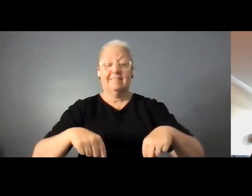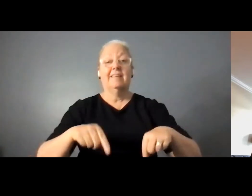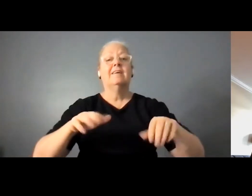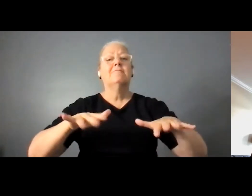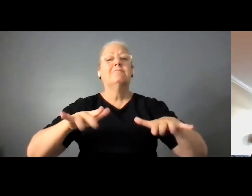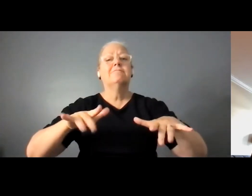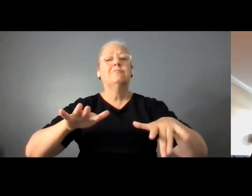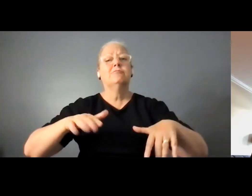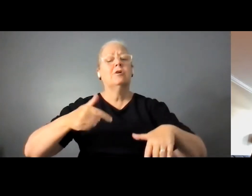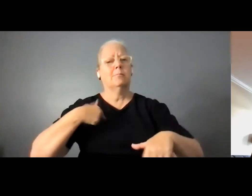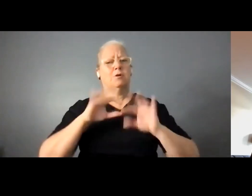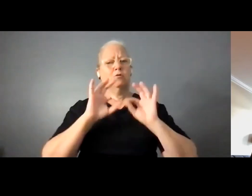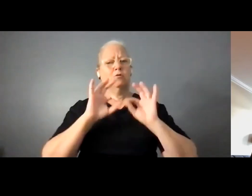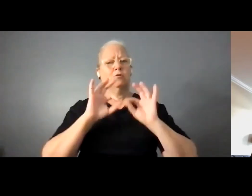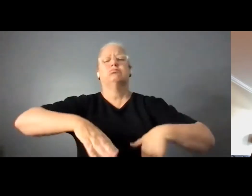proved